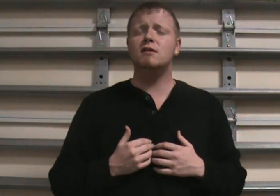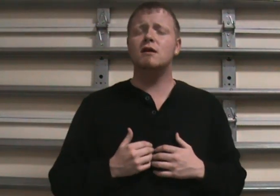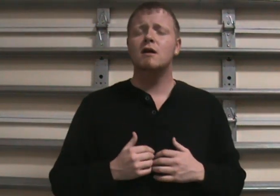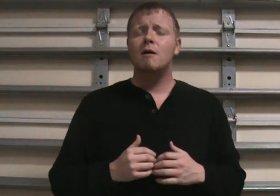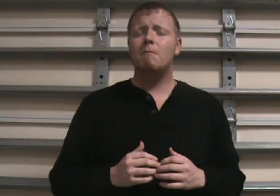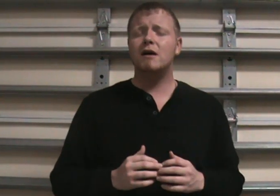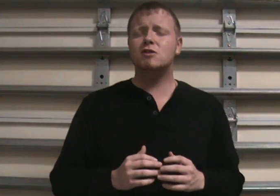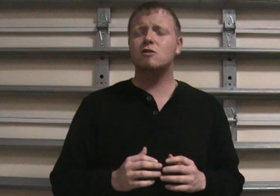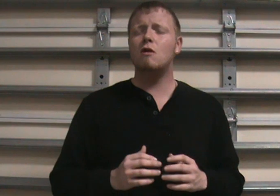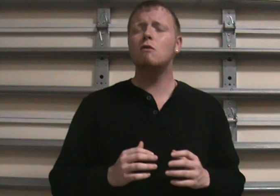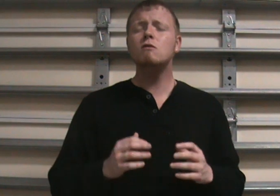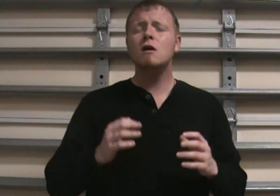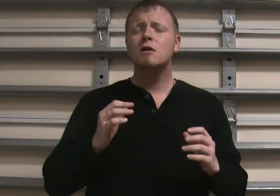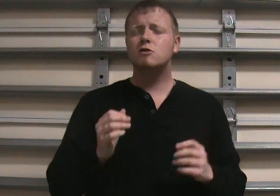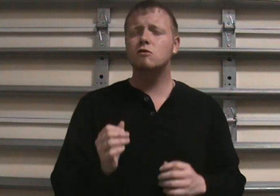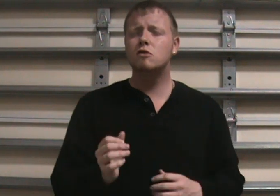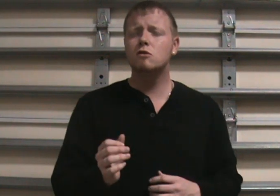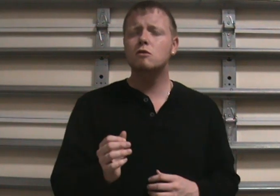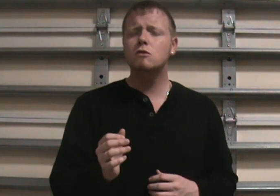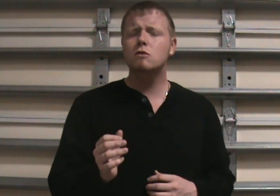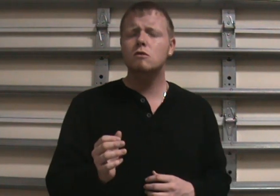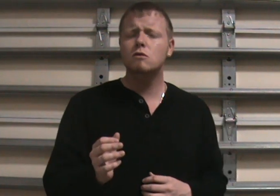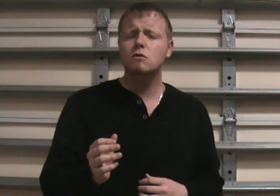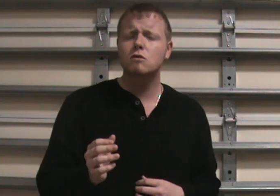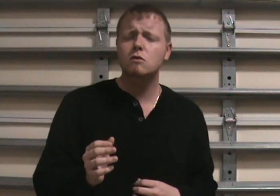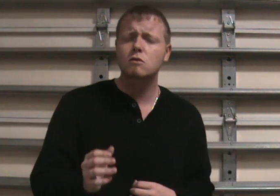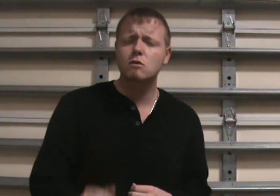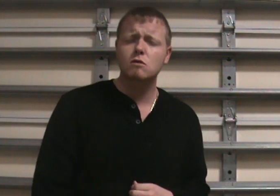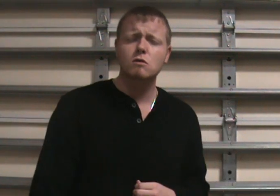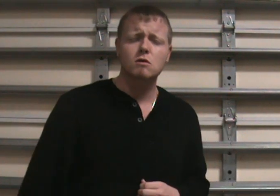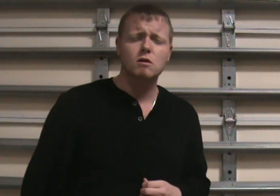my song to you. things Gegmen to An area of God Indeed. you.